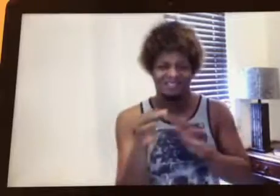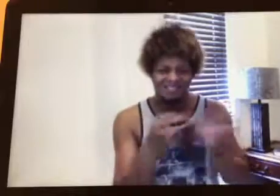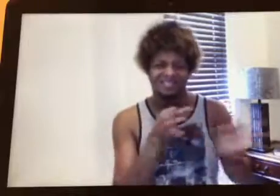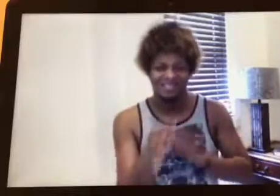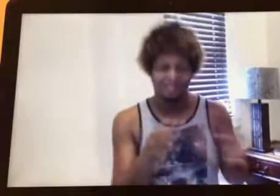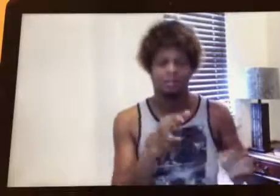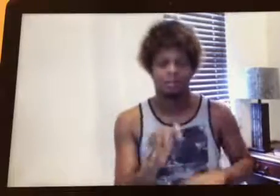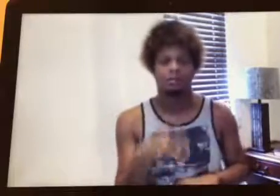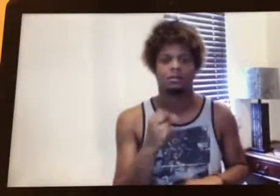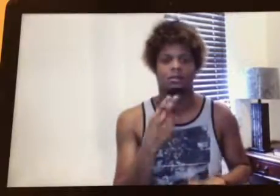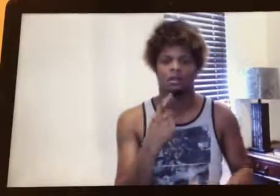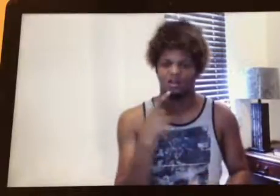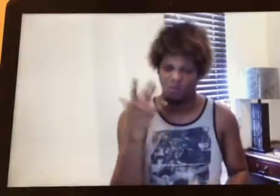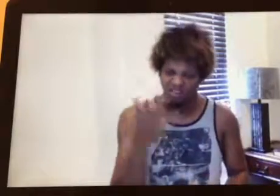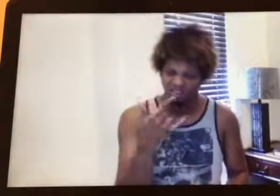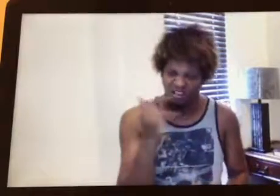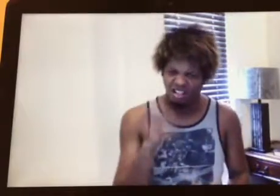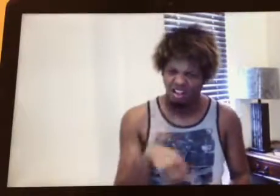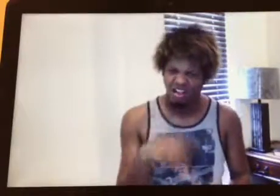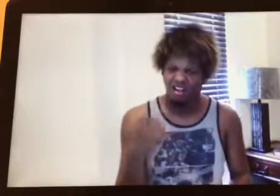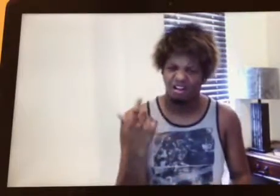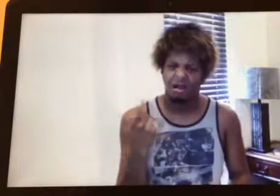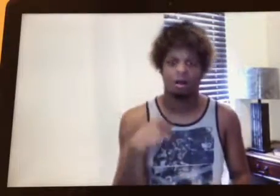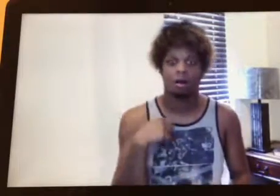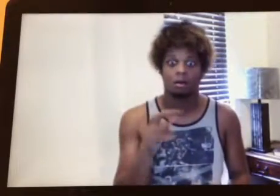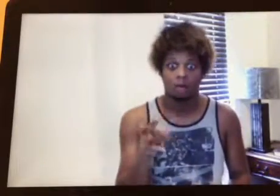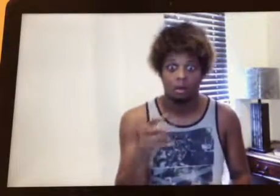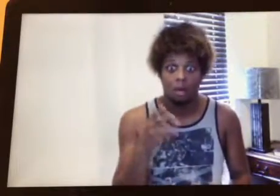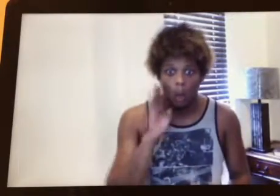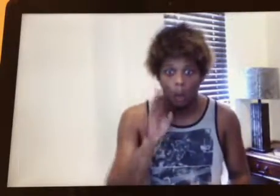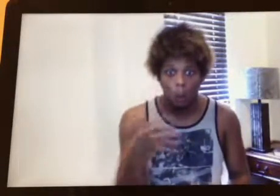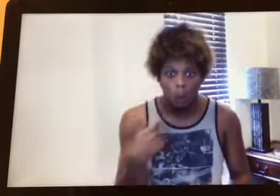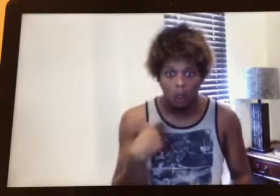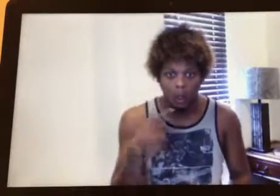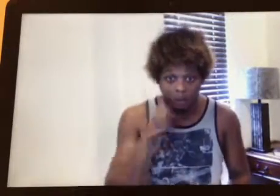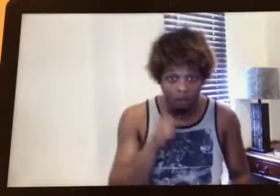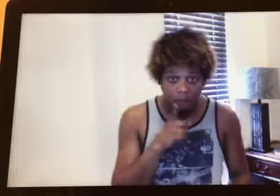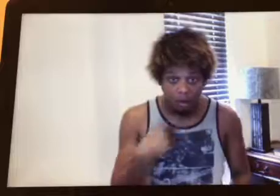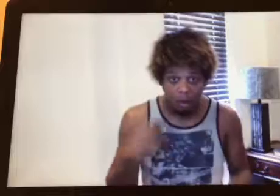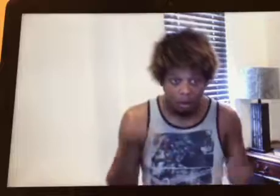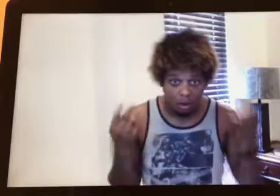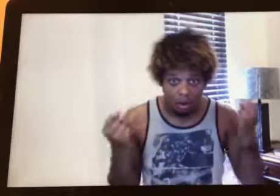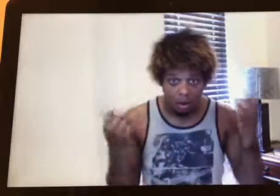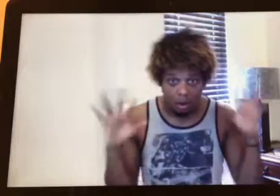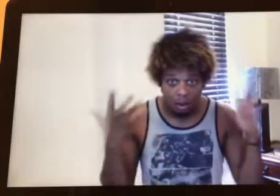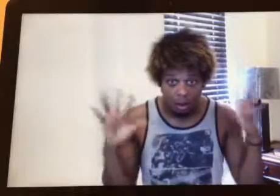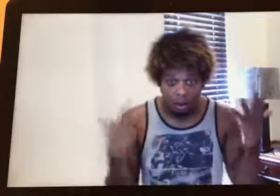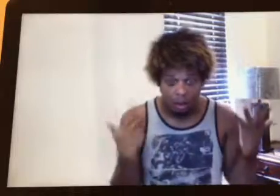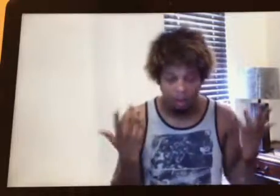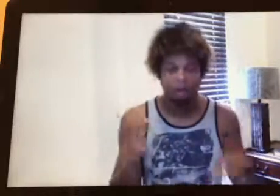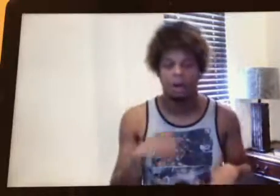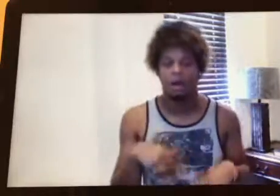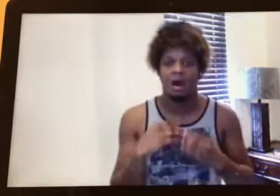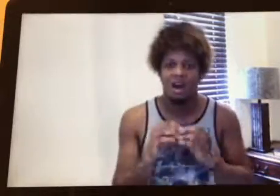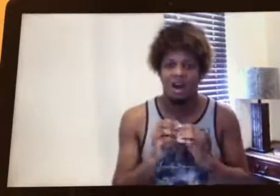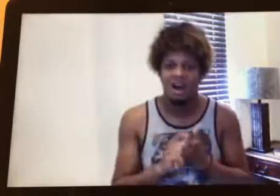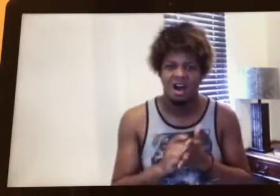contact, all of these things that he wasn't doing. And they're like, why is that important? And I'm like, because I'm deaf, I sign with my